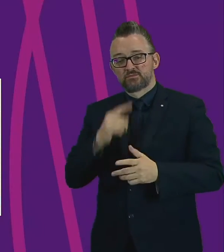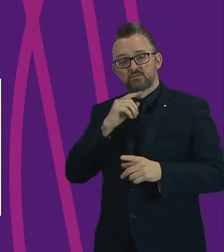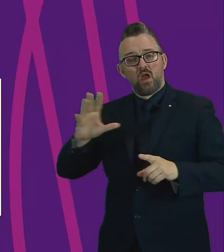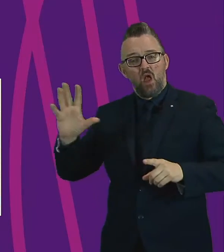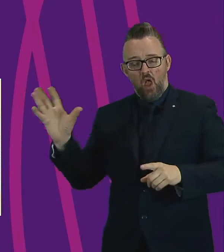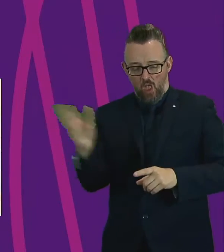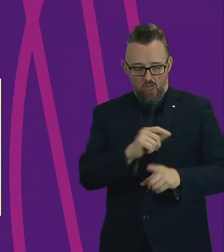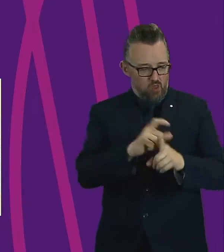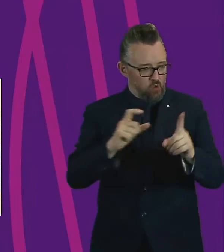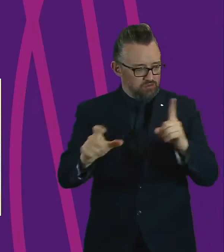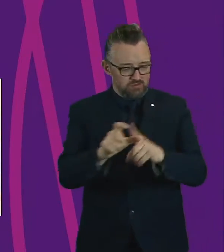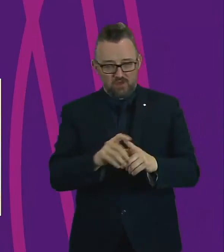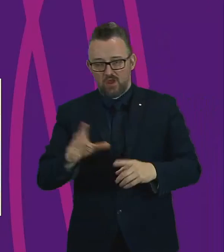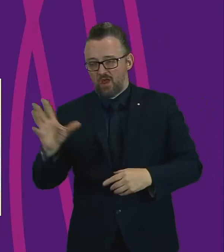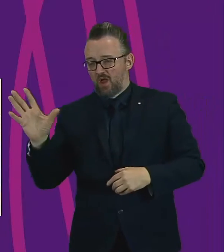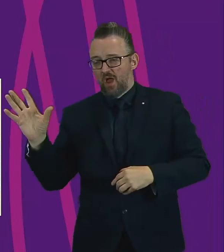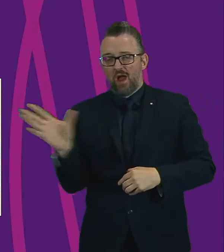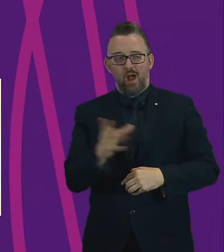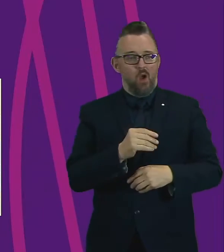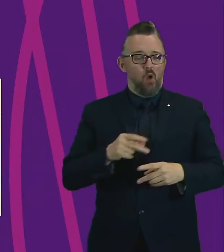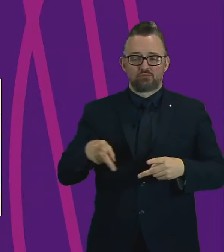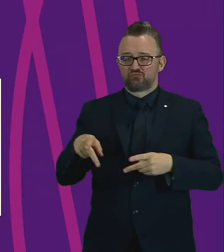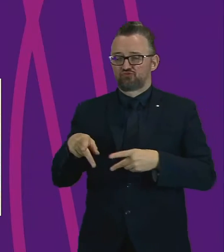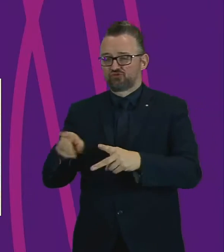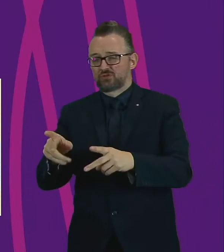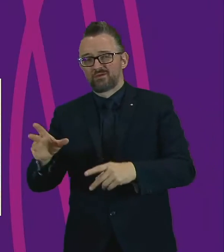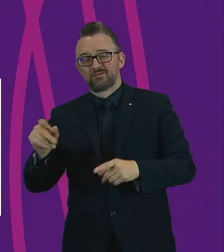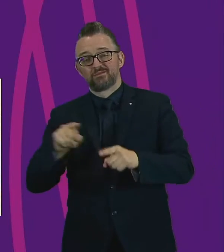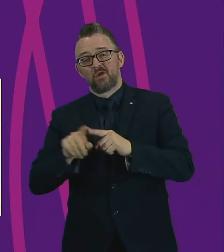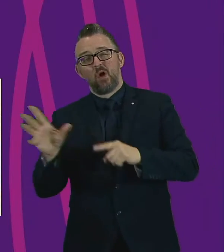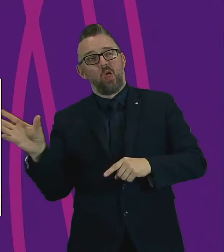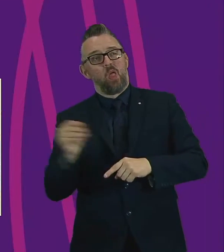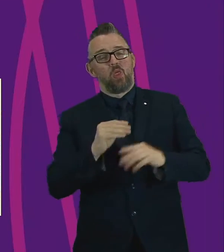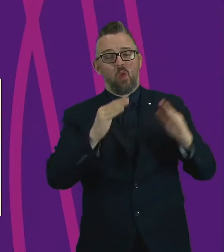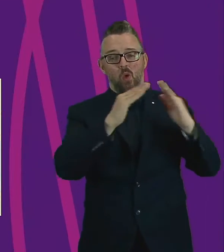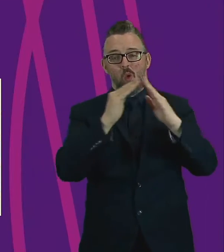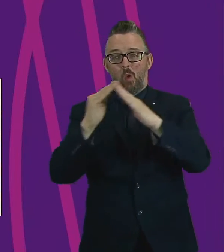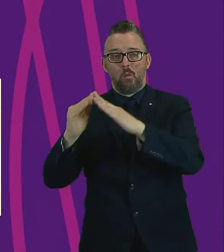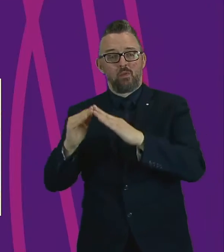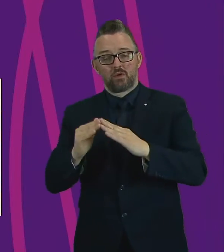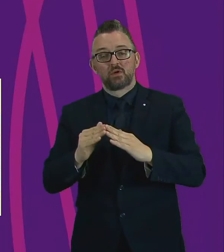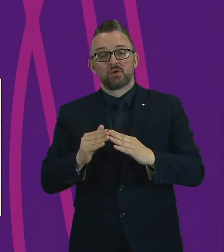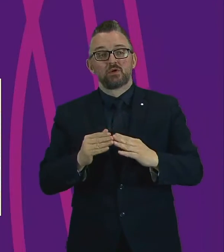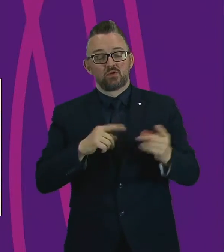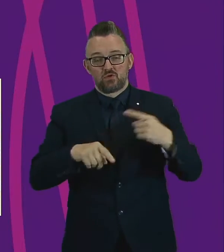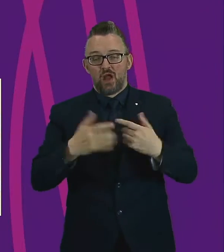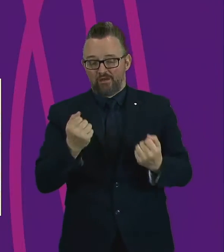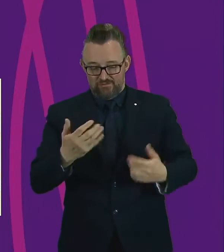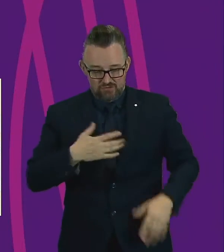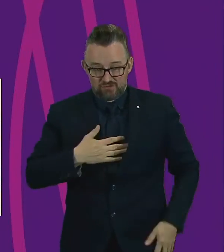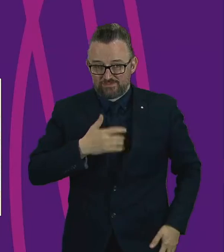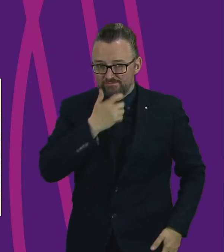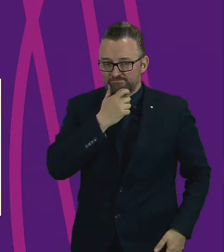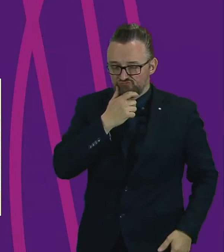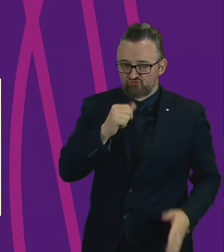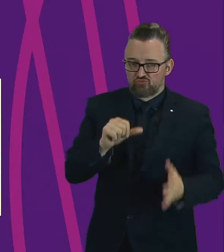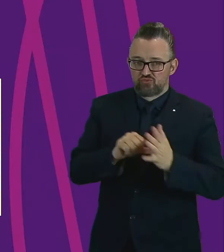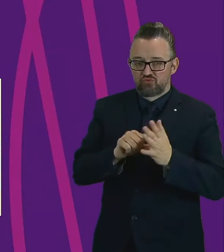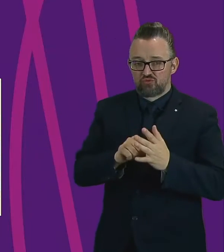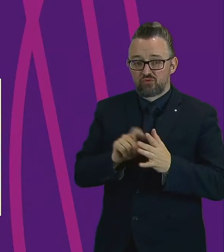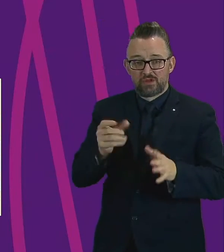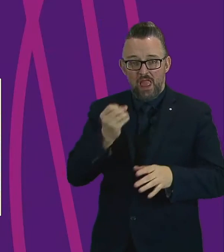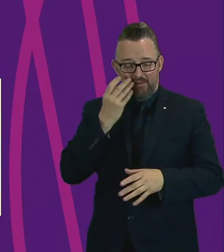every street, in almost every home across Scotland, people are facing some difficult questions. Living from